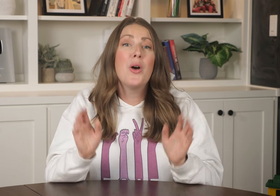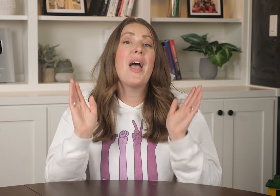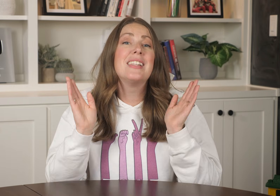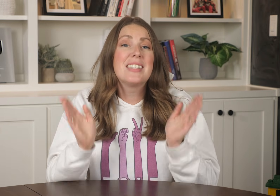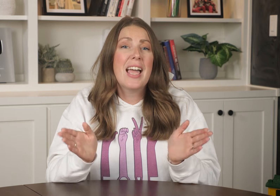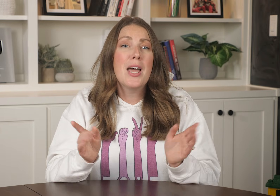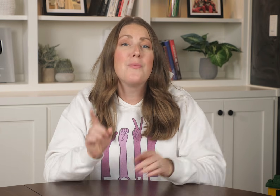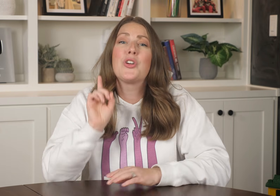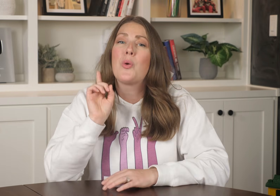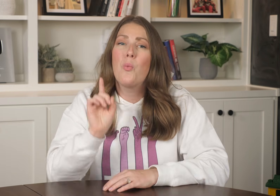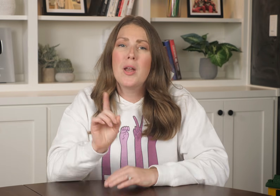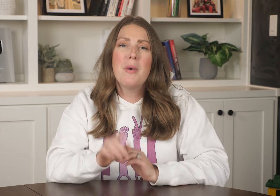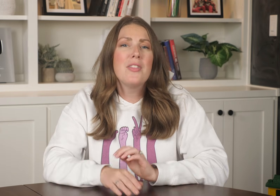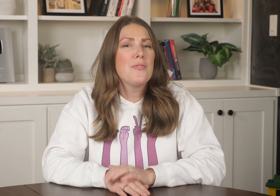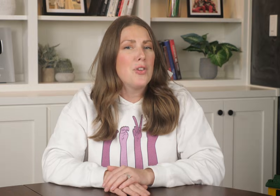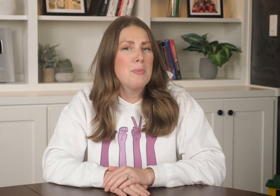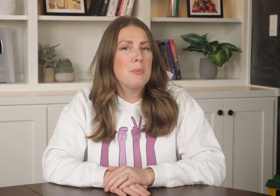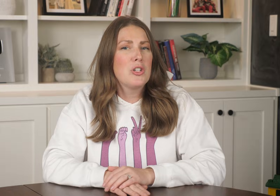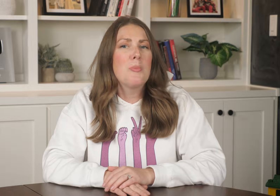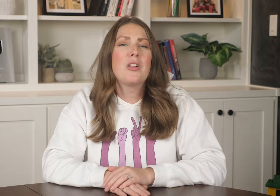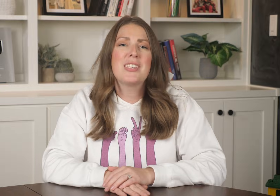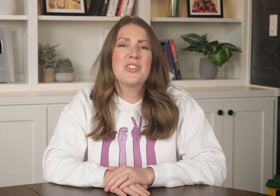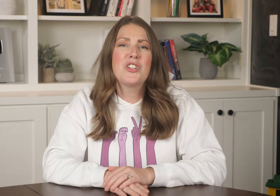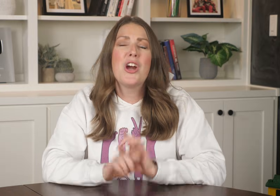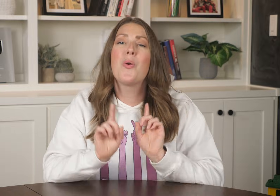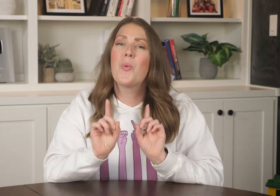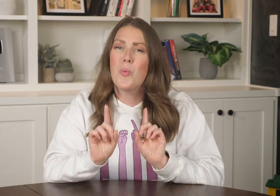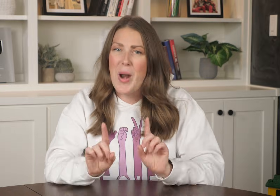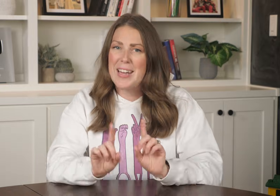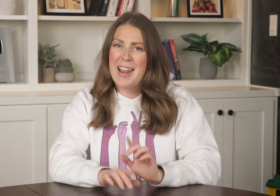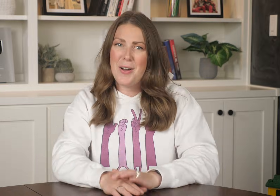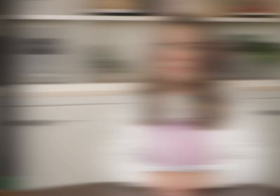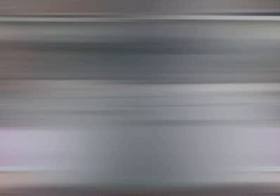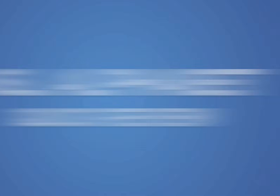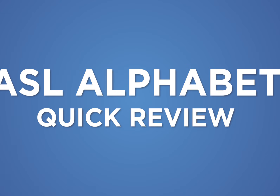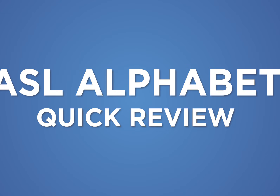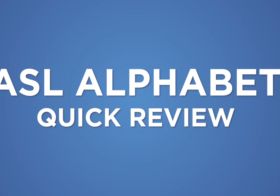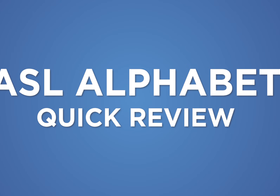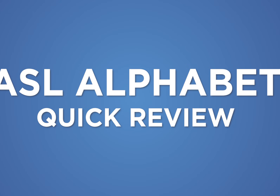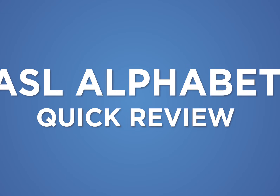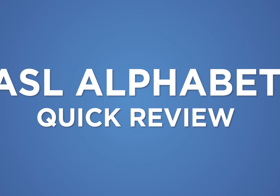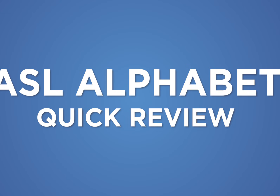and sign up for your 1-month free membership on Skillshare right now. Now, it's time